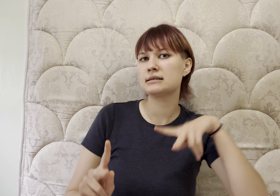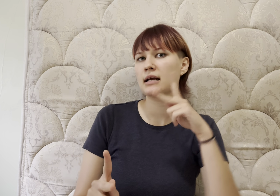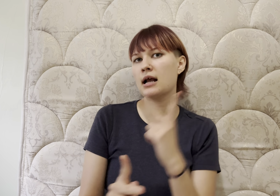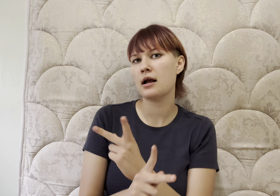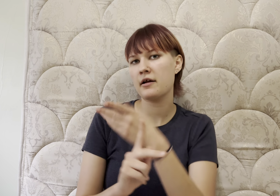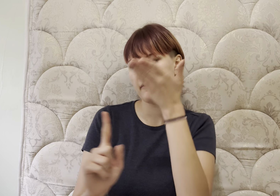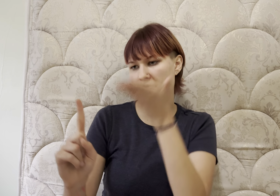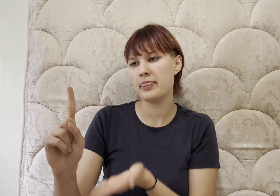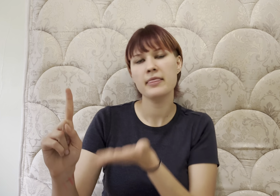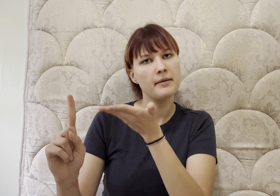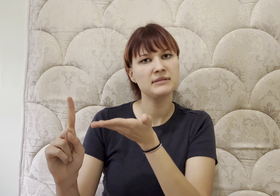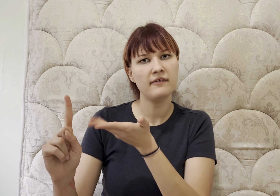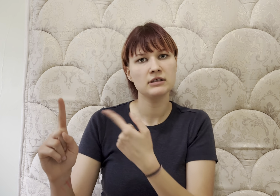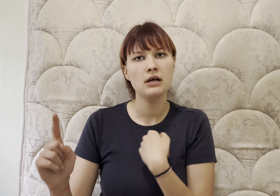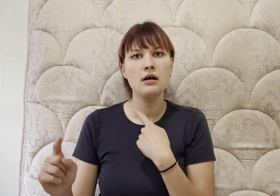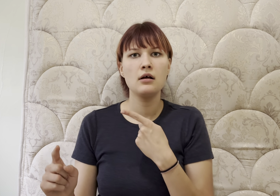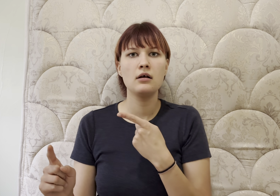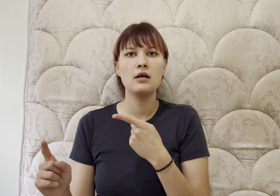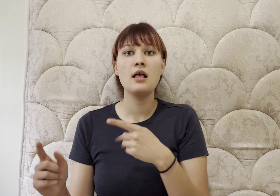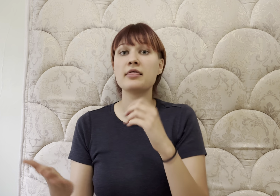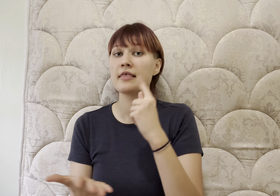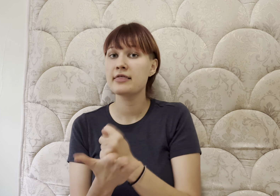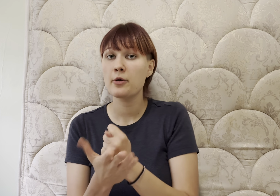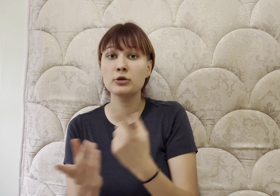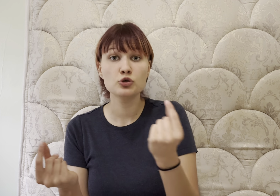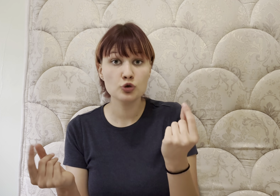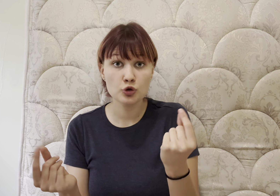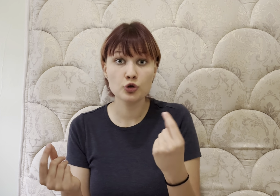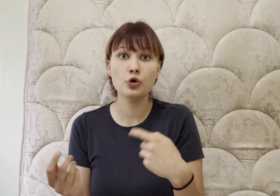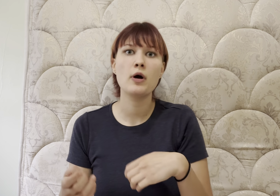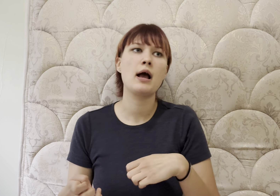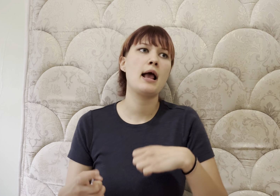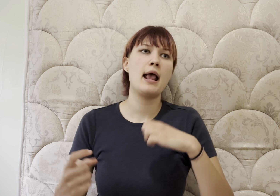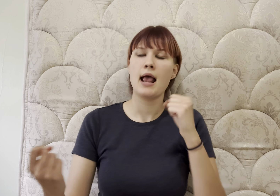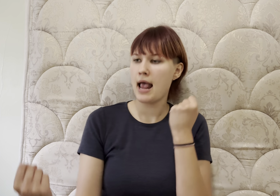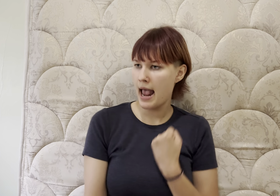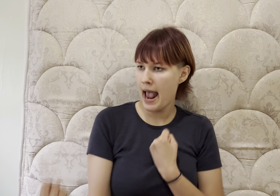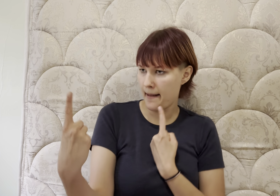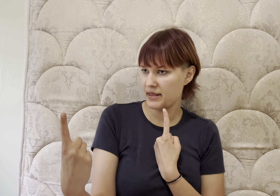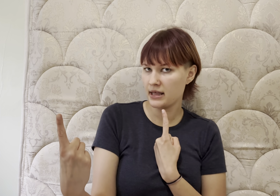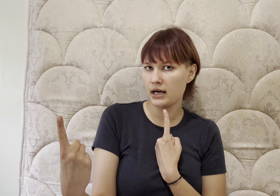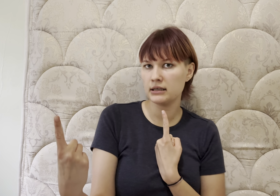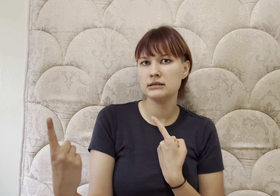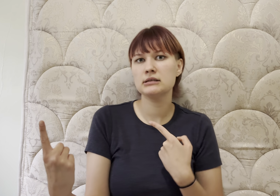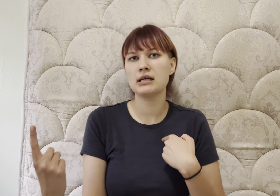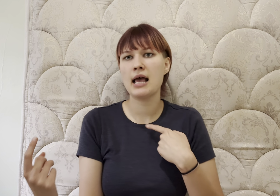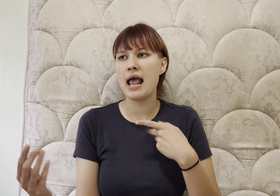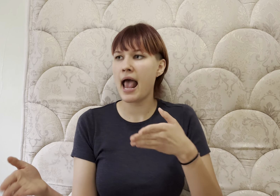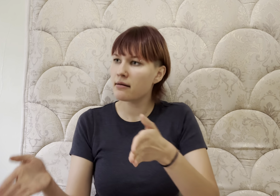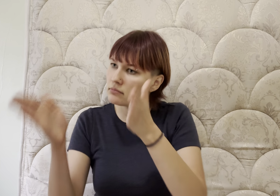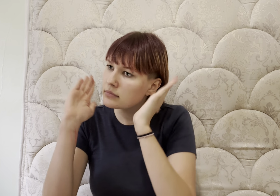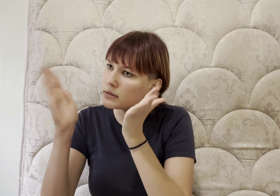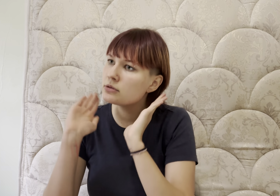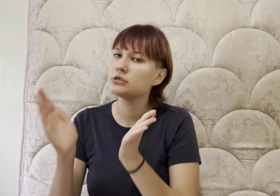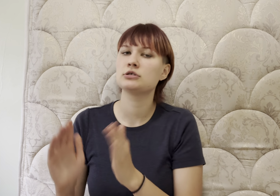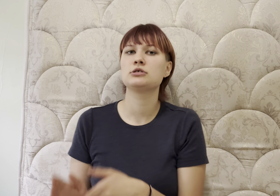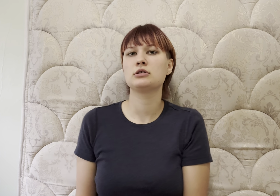therapy. What the therapist does is empathize and very actively listen to understand